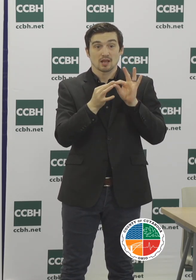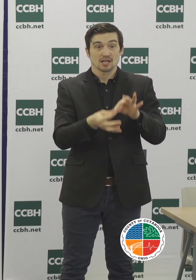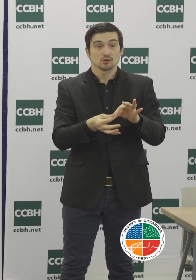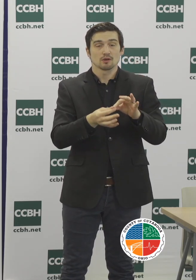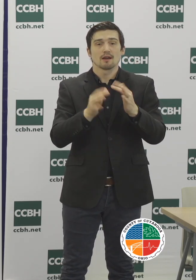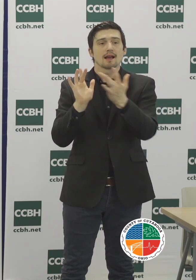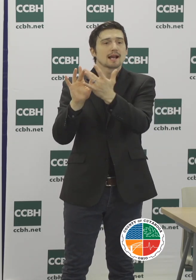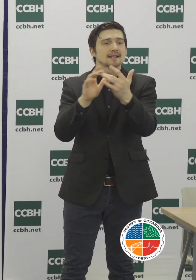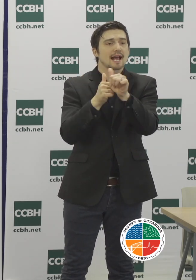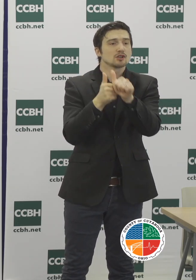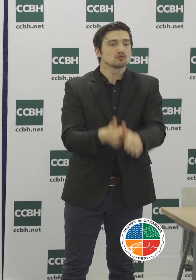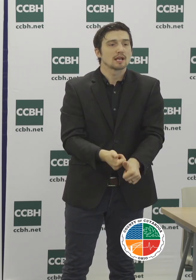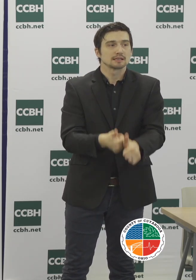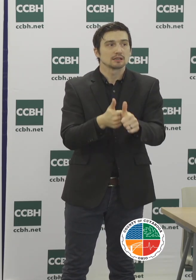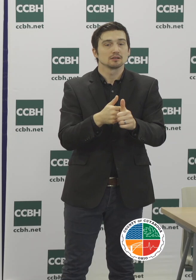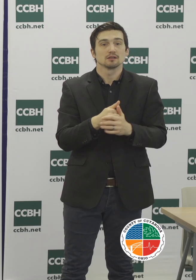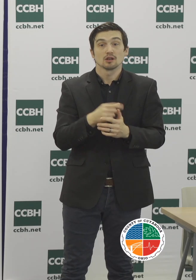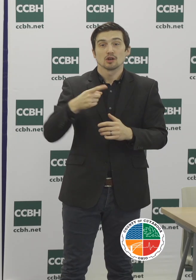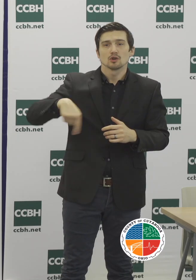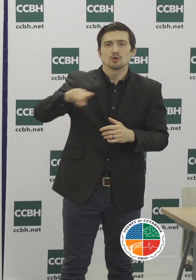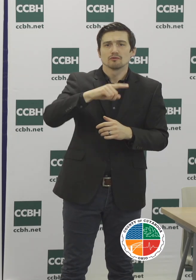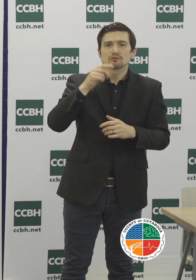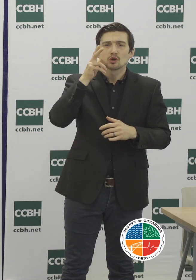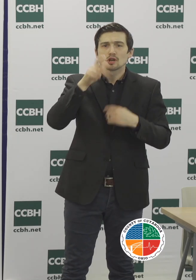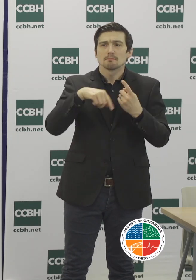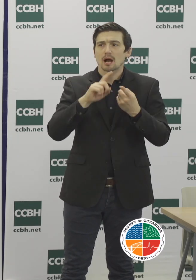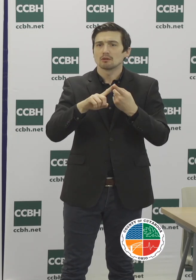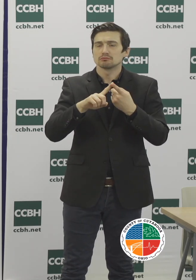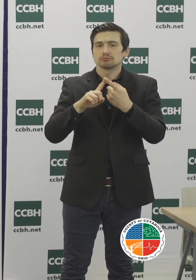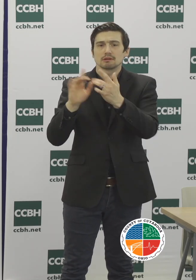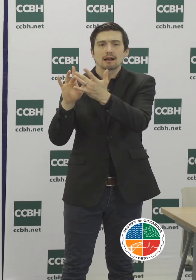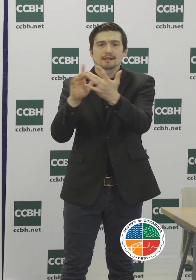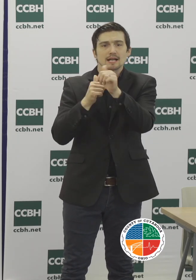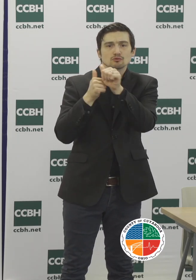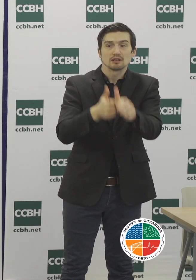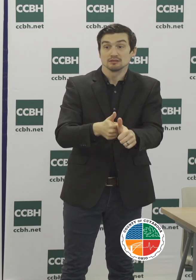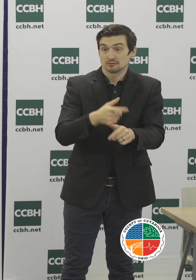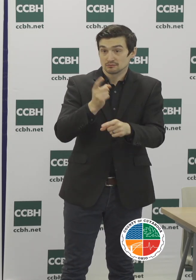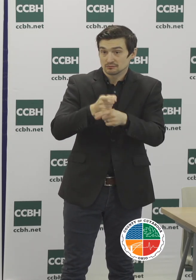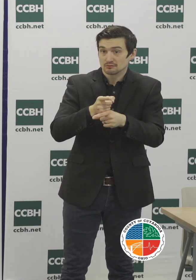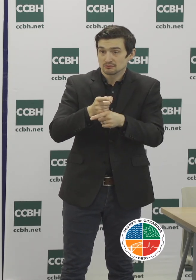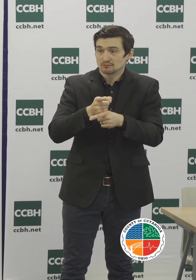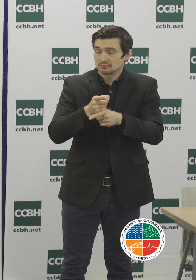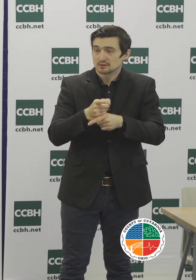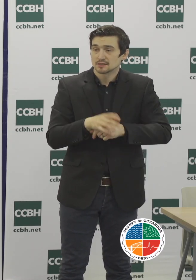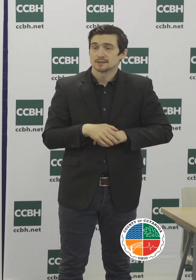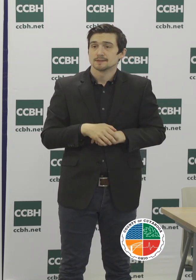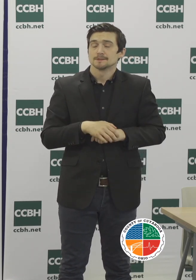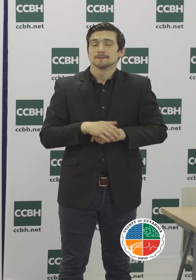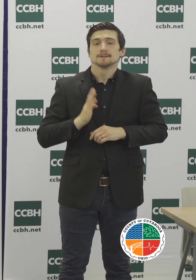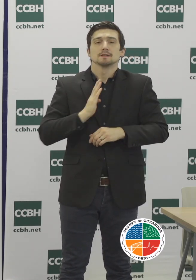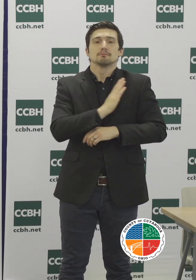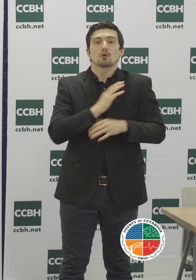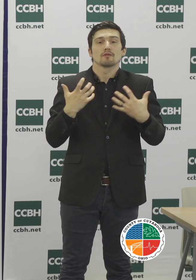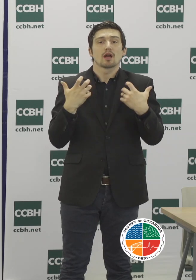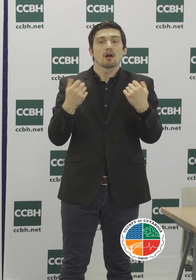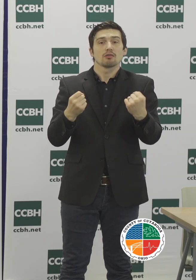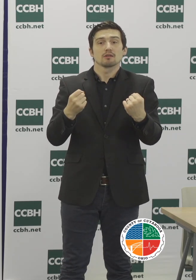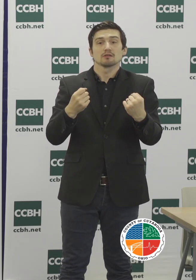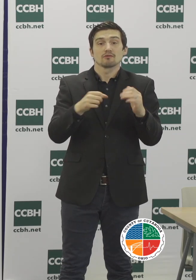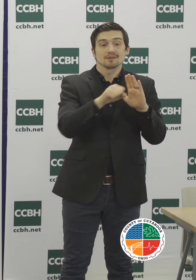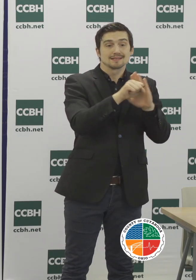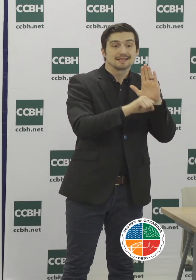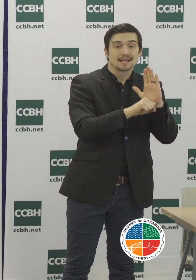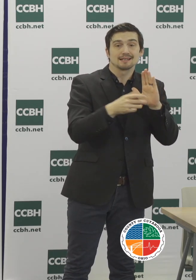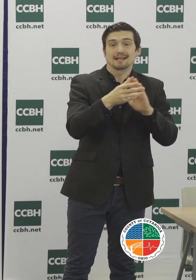heard about contact tracing or tracking here from the Board of Health and how important that is. The Board of Health for the county and the